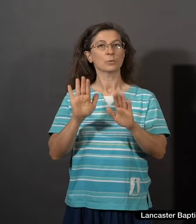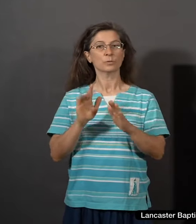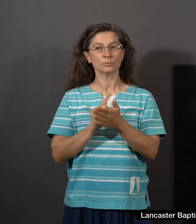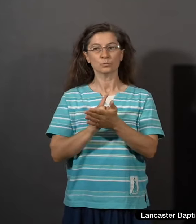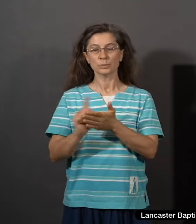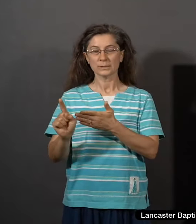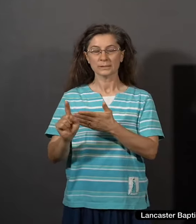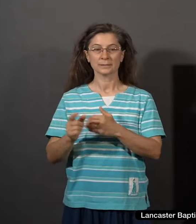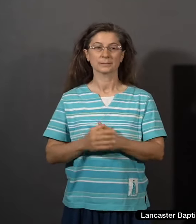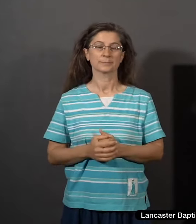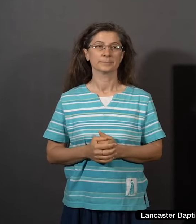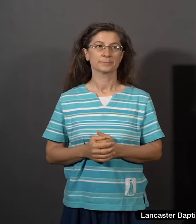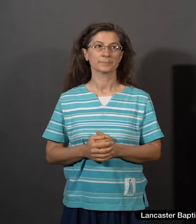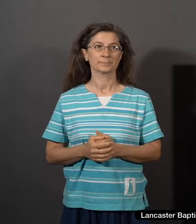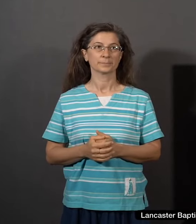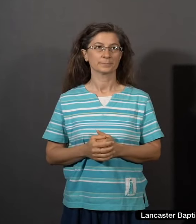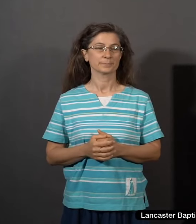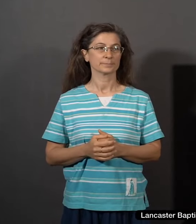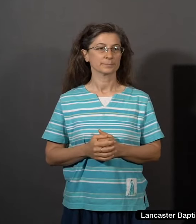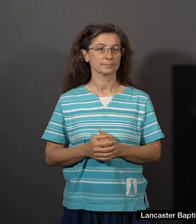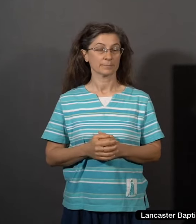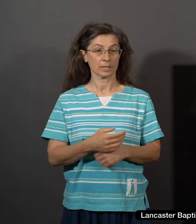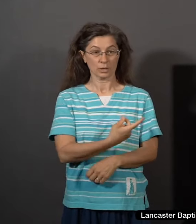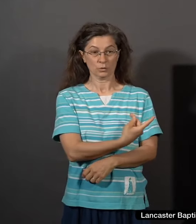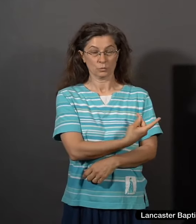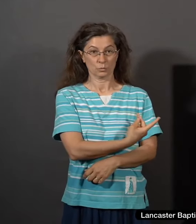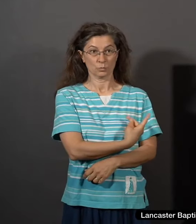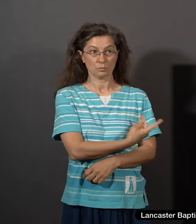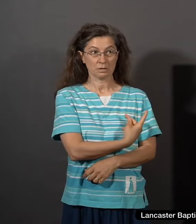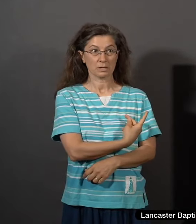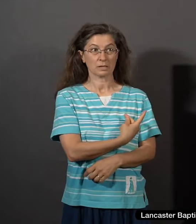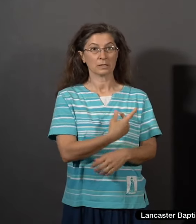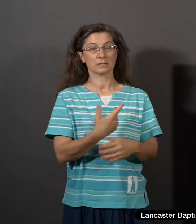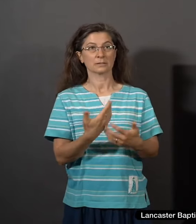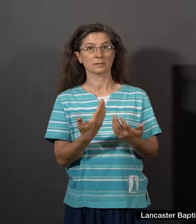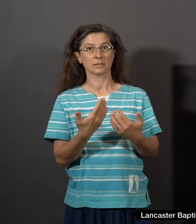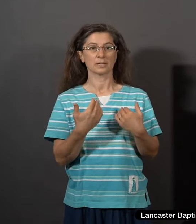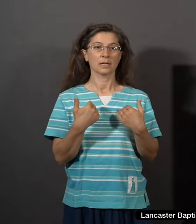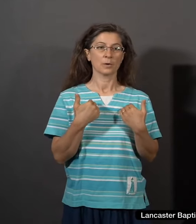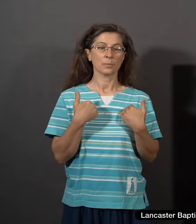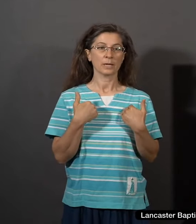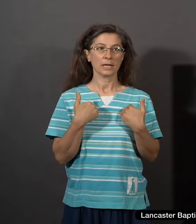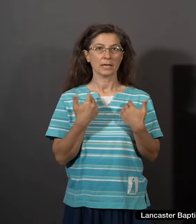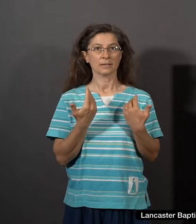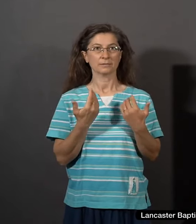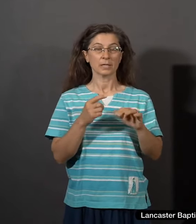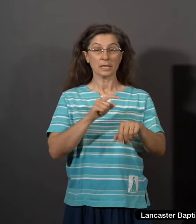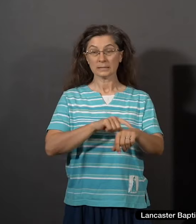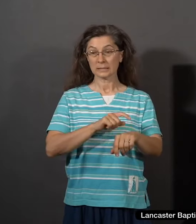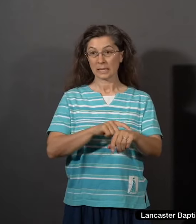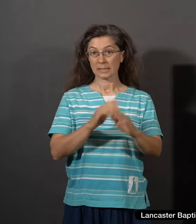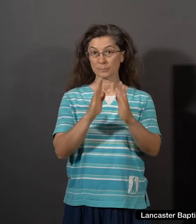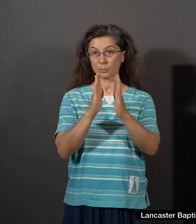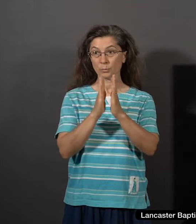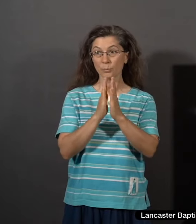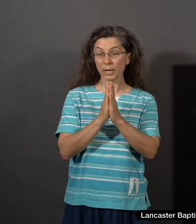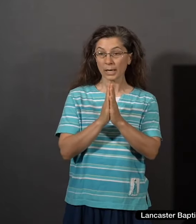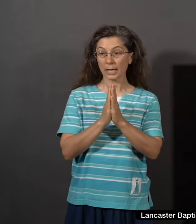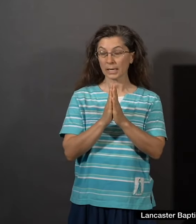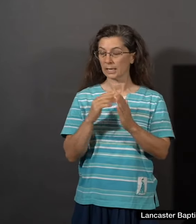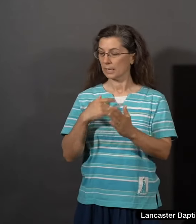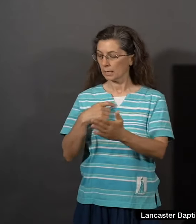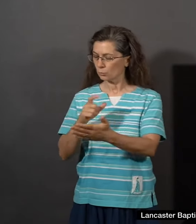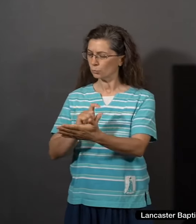this week Terry and I have had some time to pray and especially for me to write out our